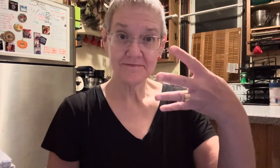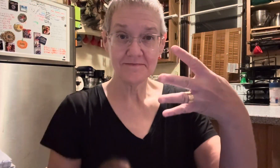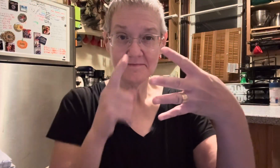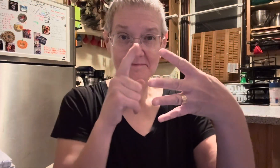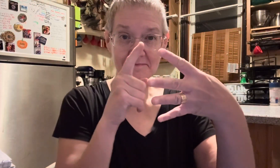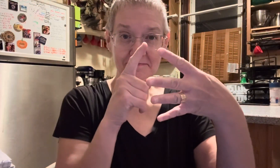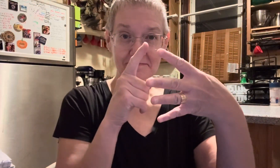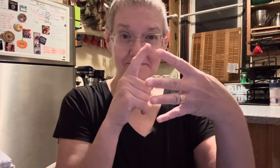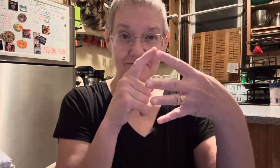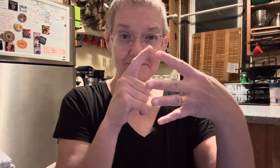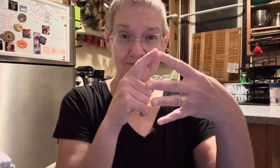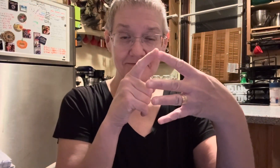I found 4.